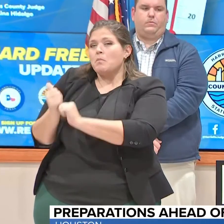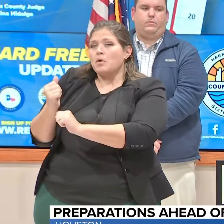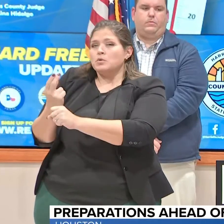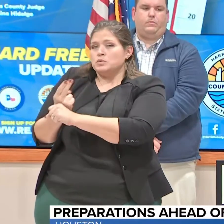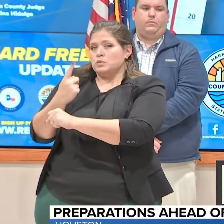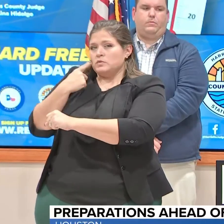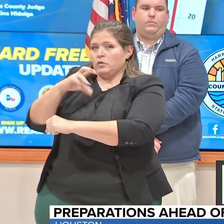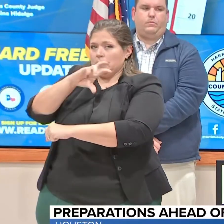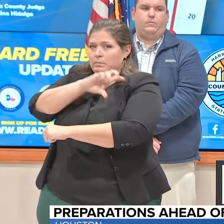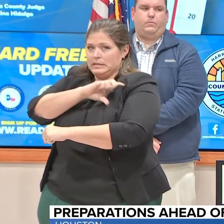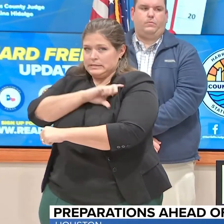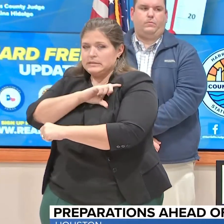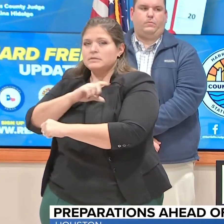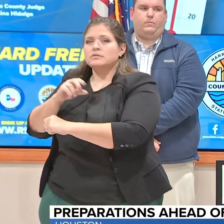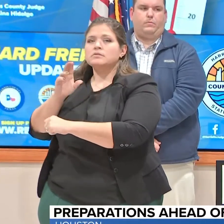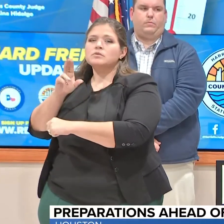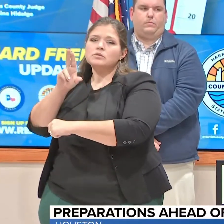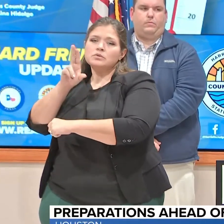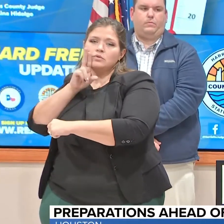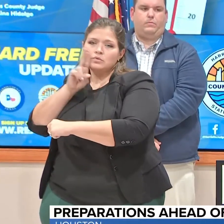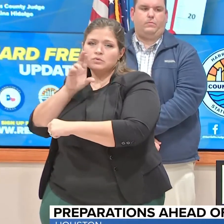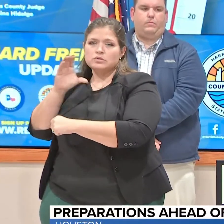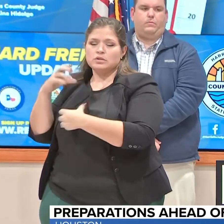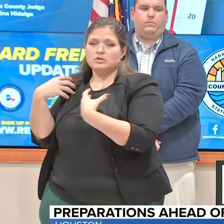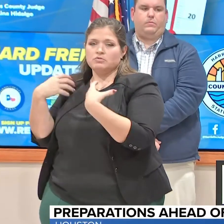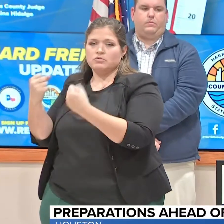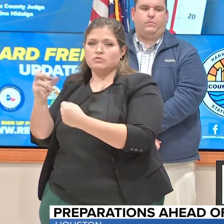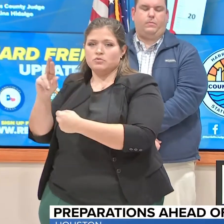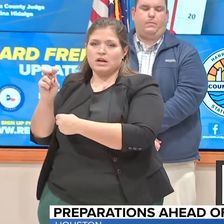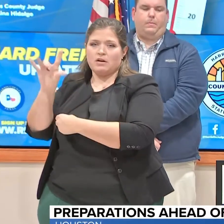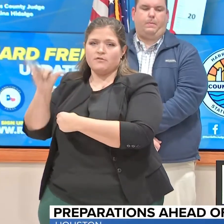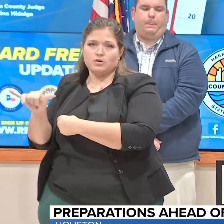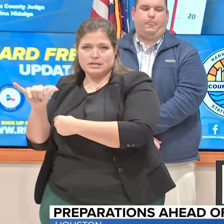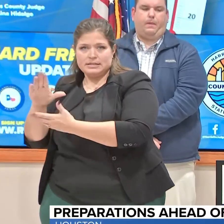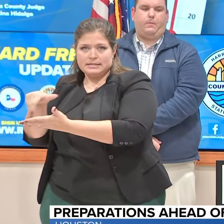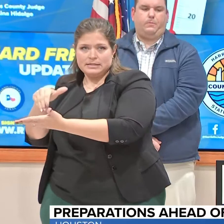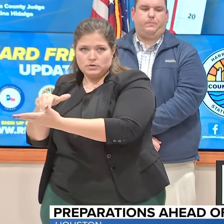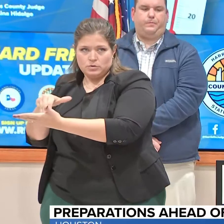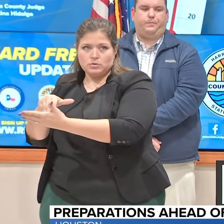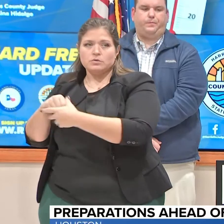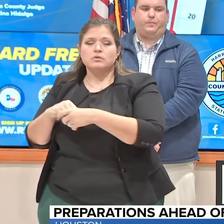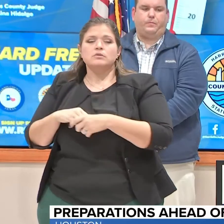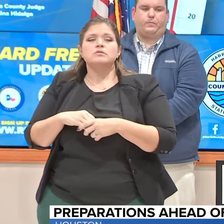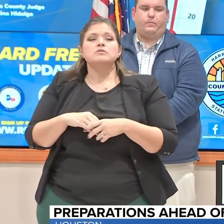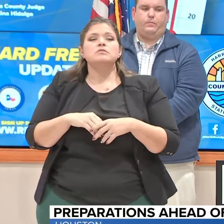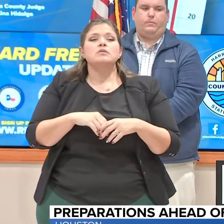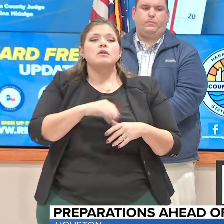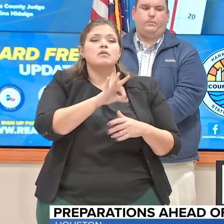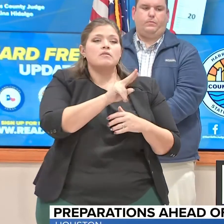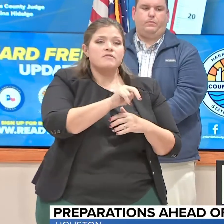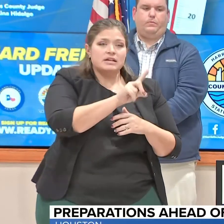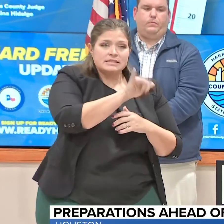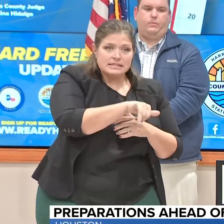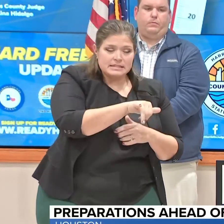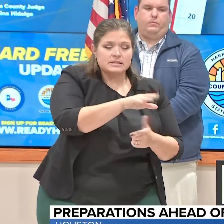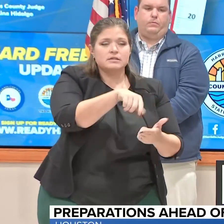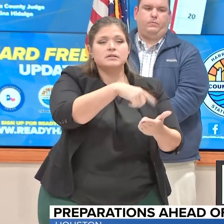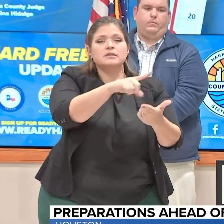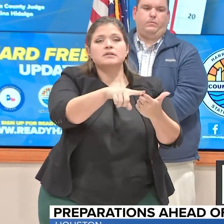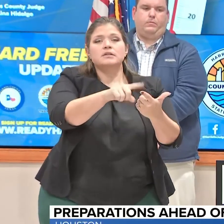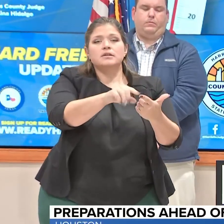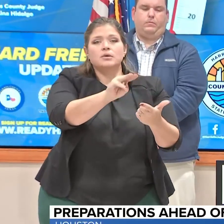law enforcement, will be the Houston Recovery Center. So again, Fundy Community Center,